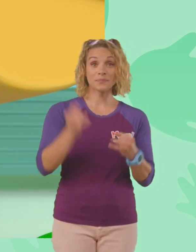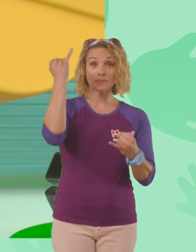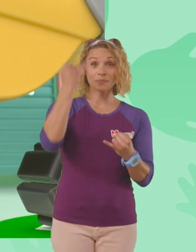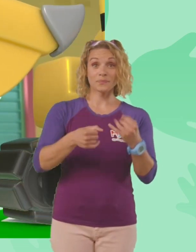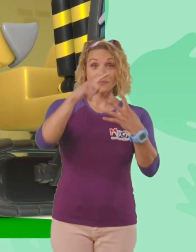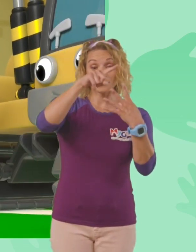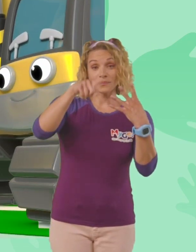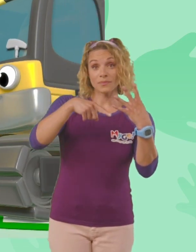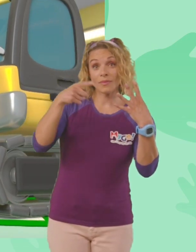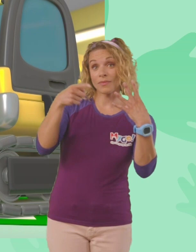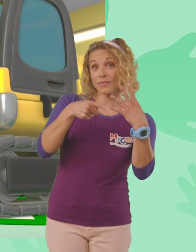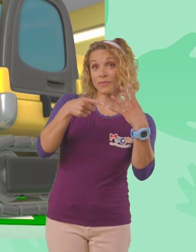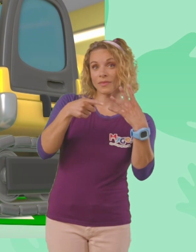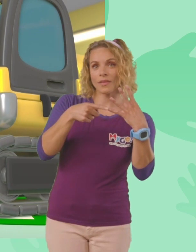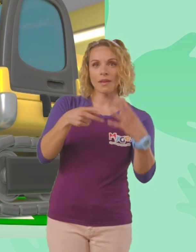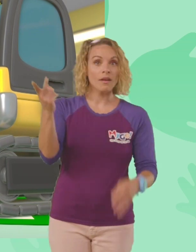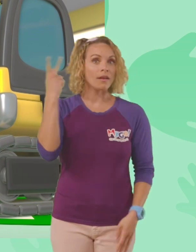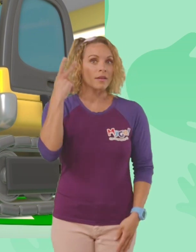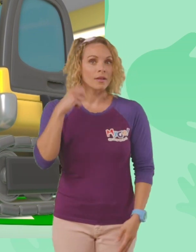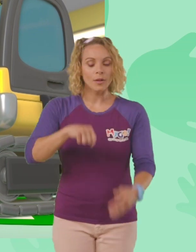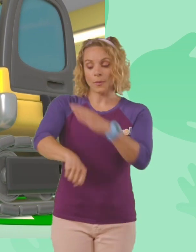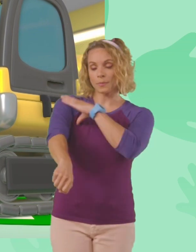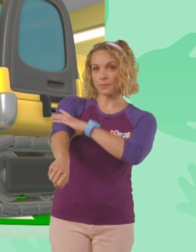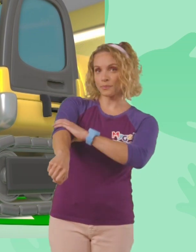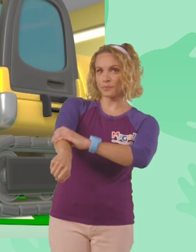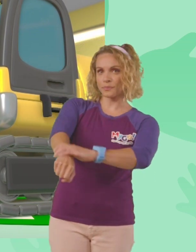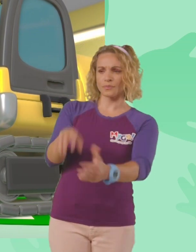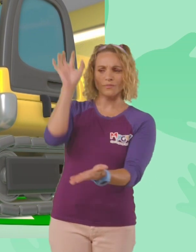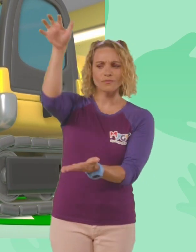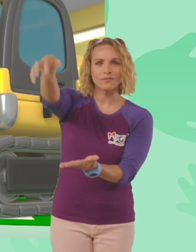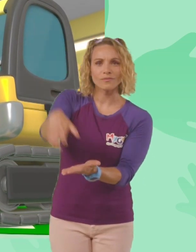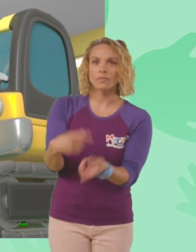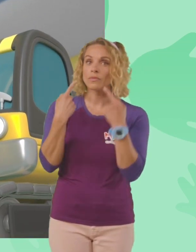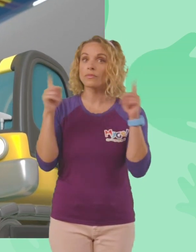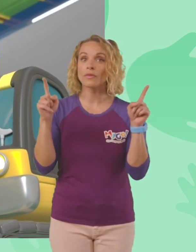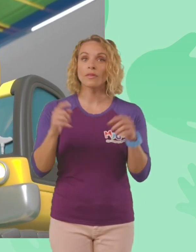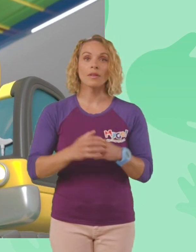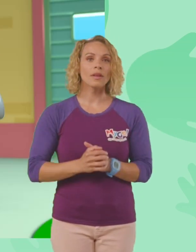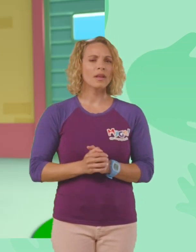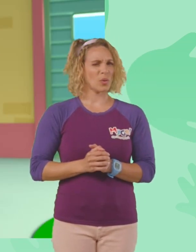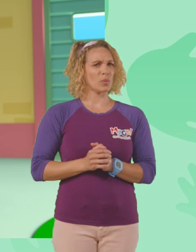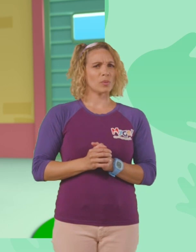Last part of the service, Eric. Let's see how your digger arm's working.